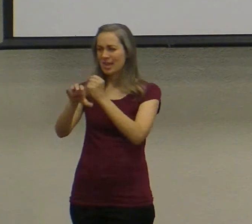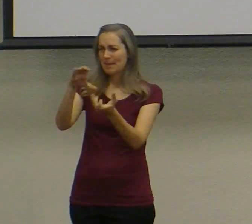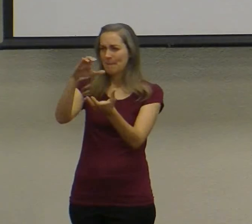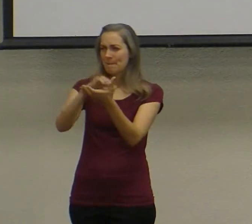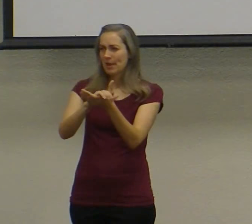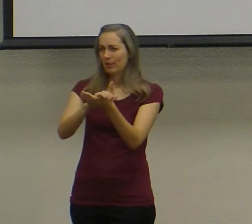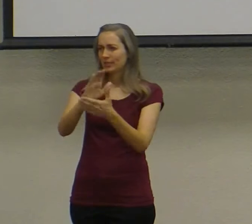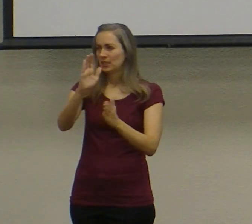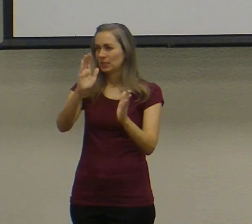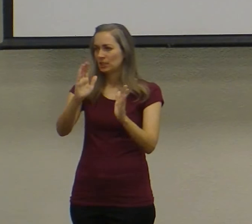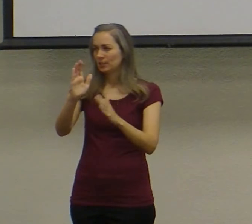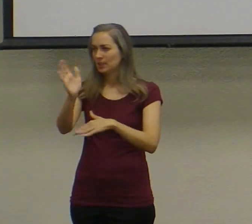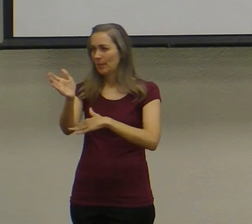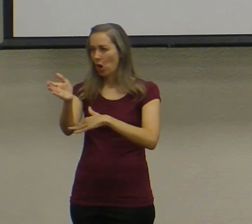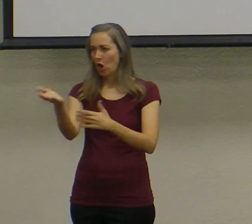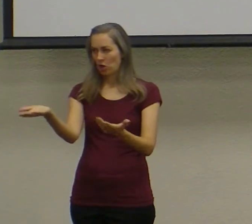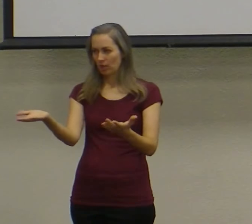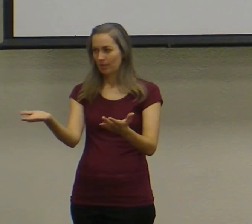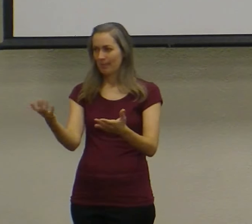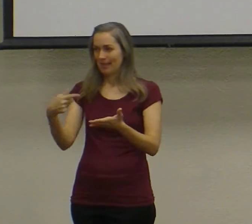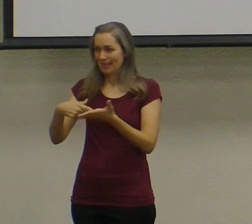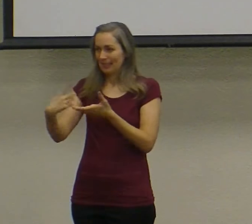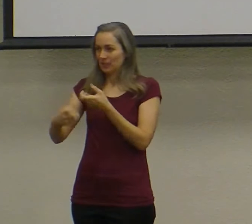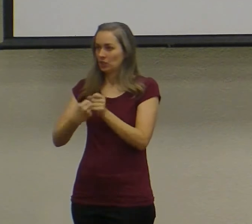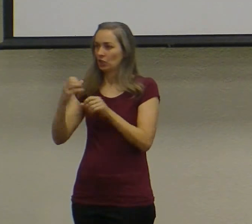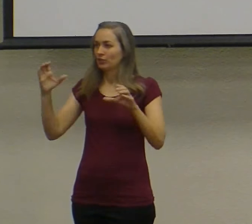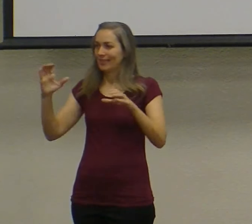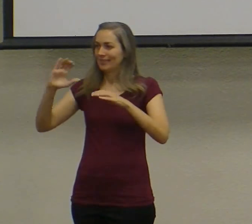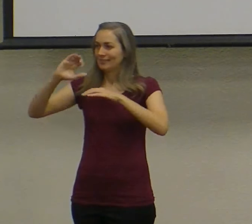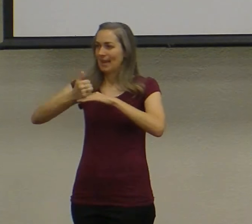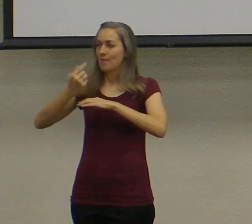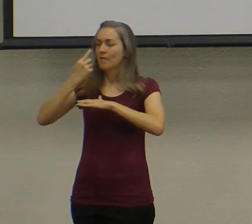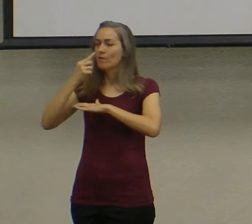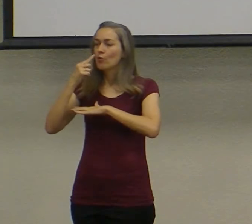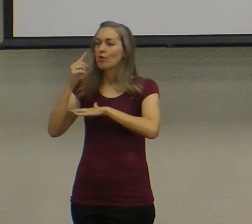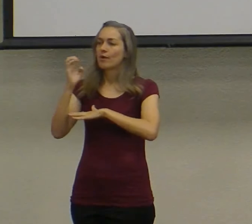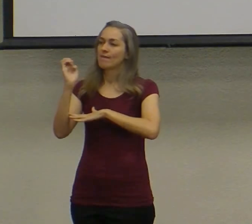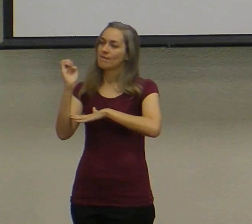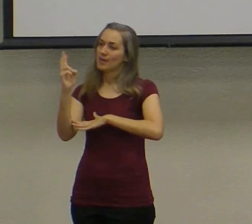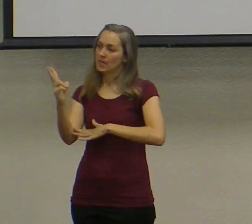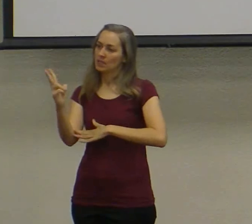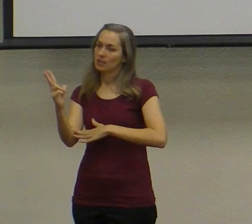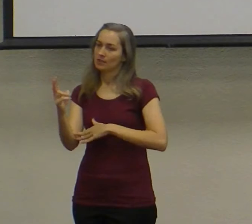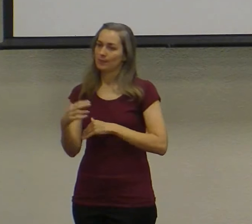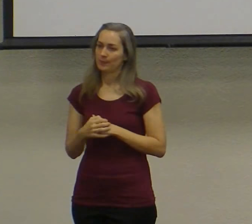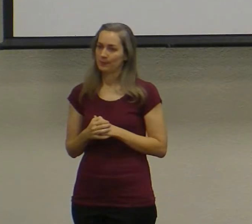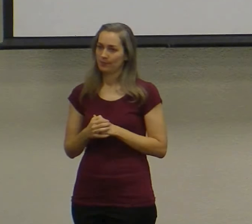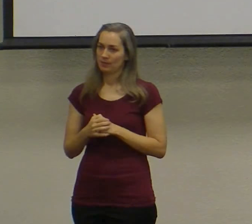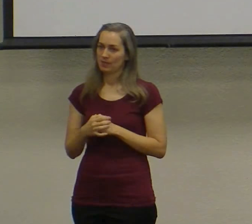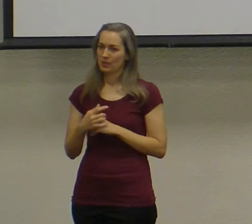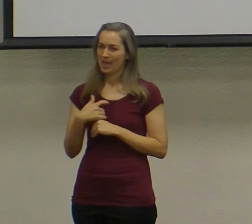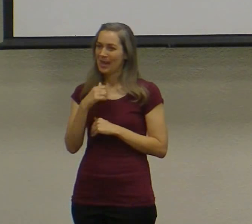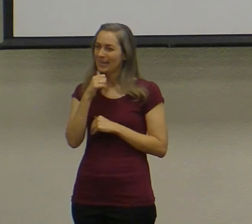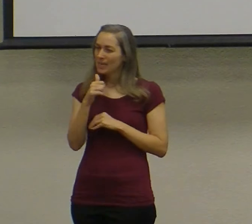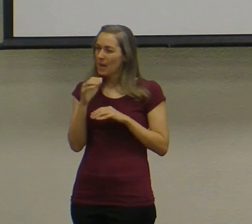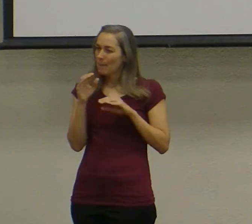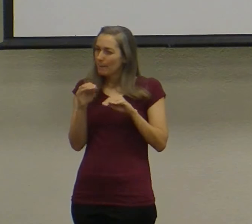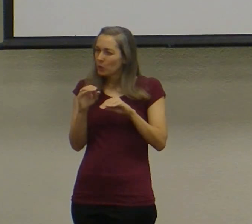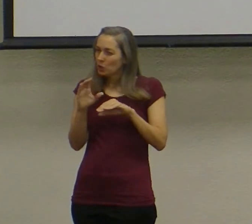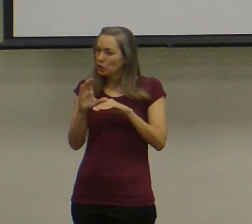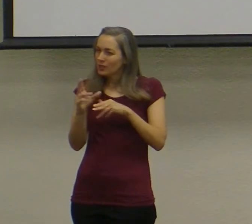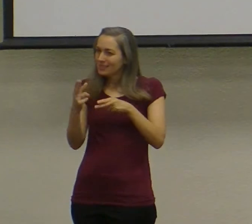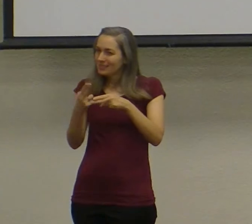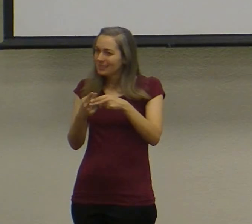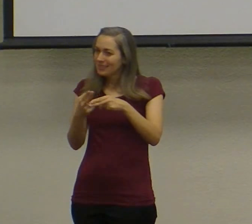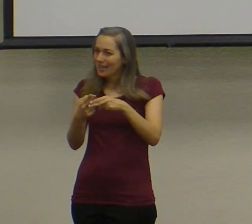this year they were trying to do it in terms of evangelism. So what I did was I didn't put the church's name on the booth. I